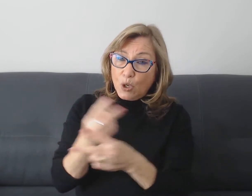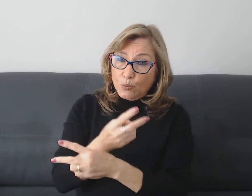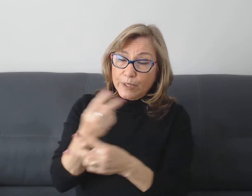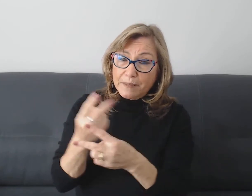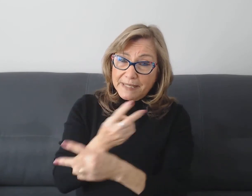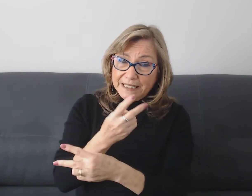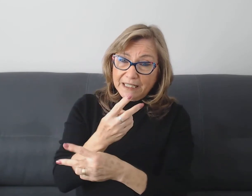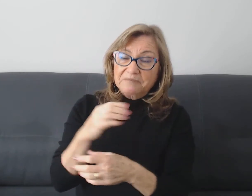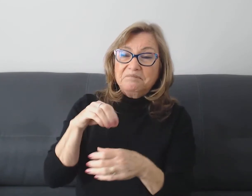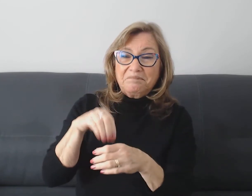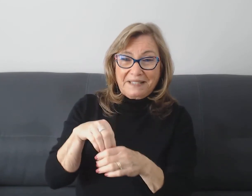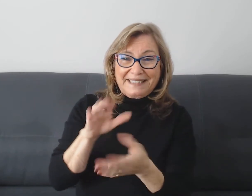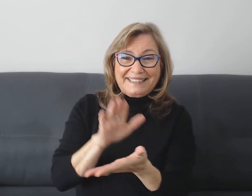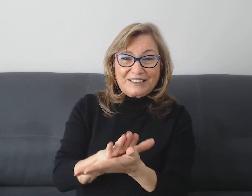school.